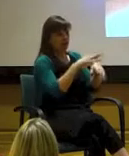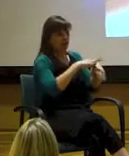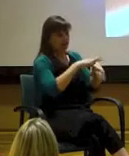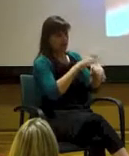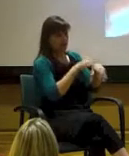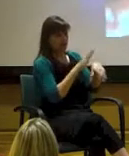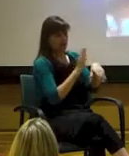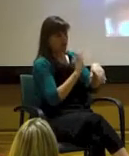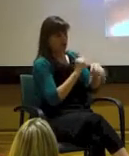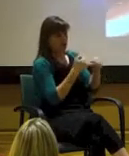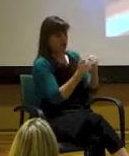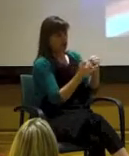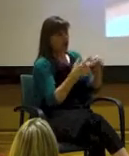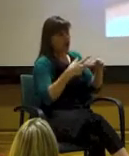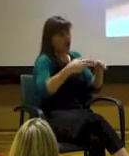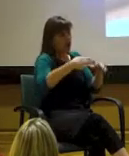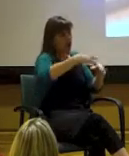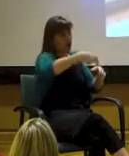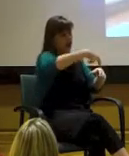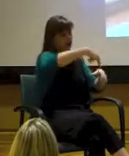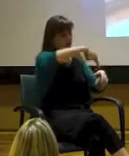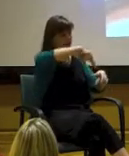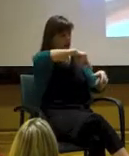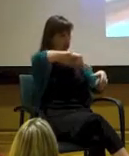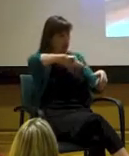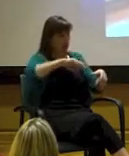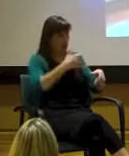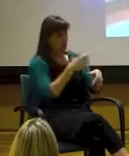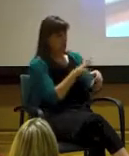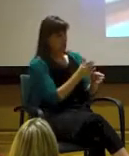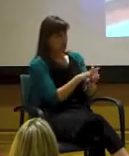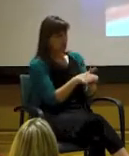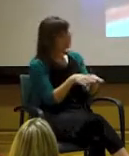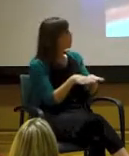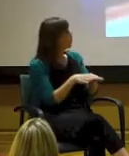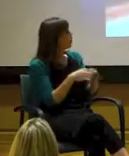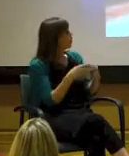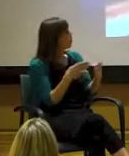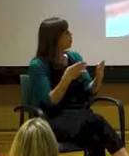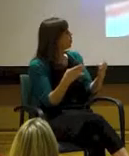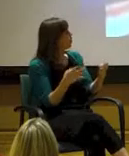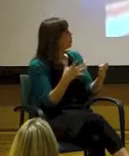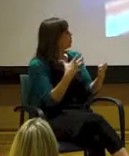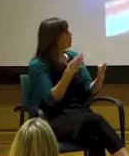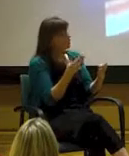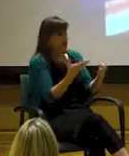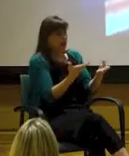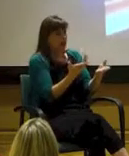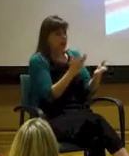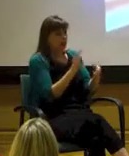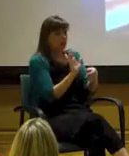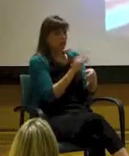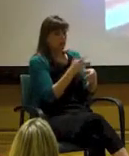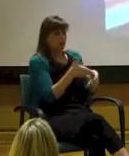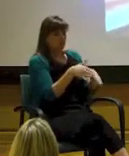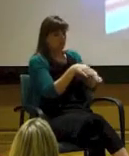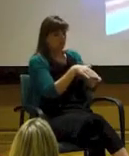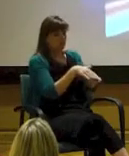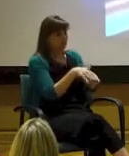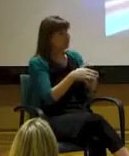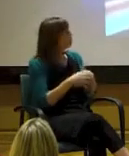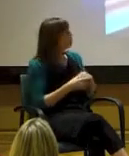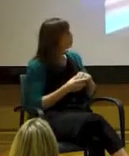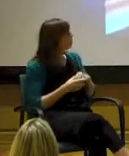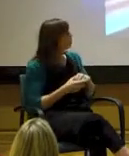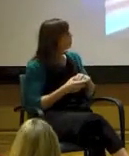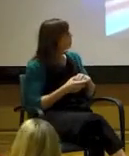edges. I want to free that plateau so it can be closed. So